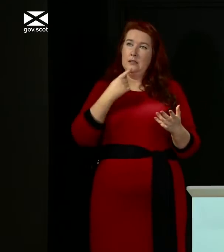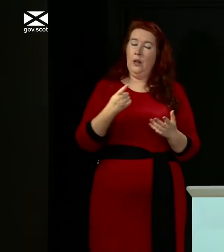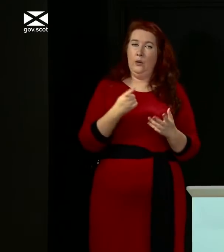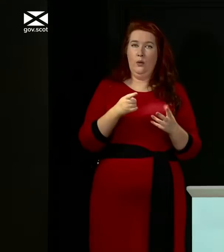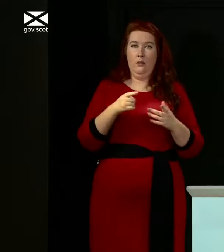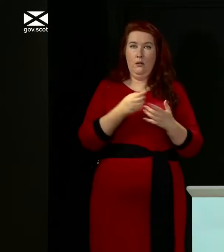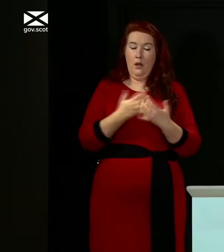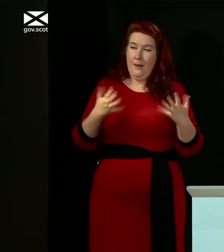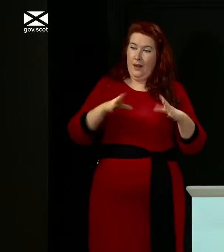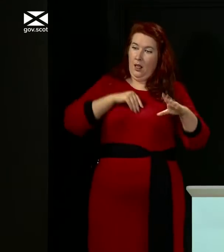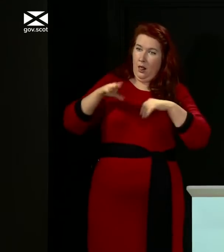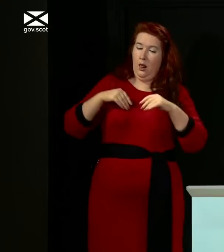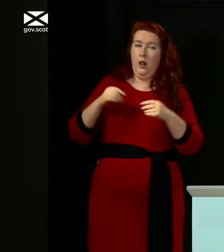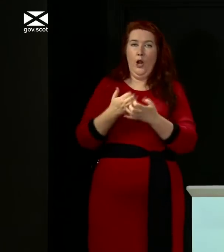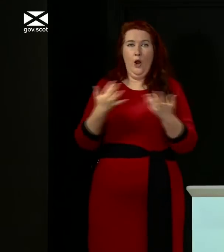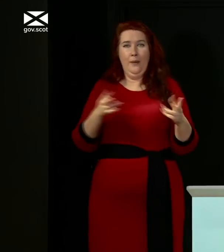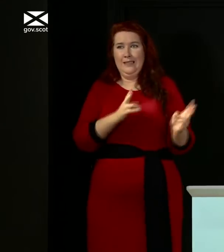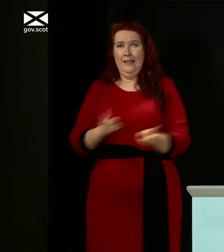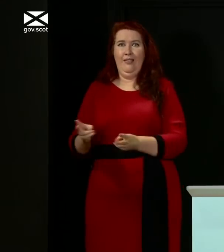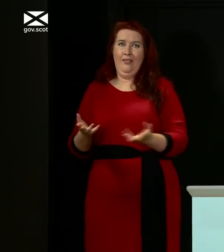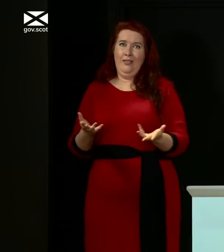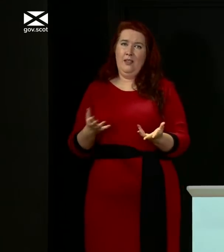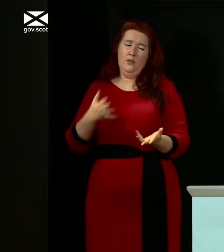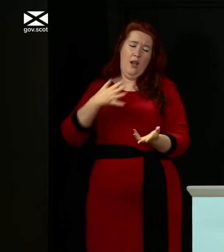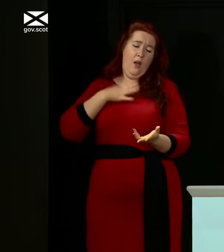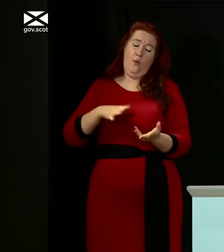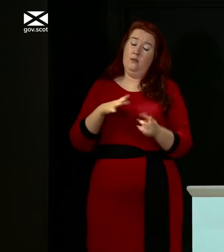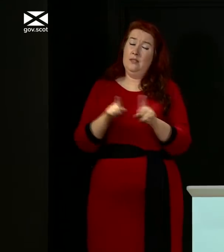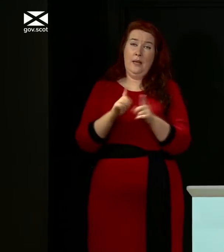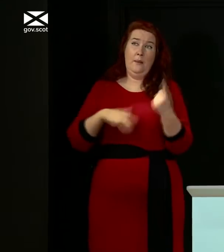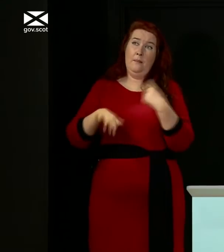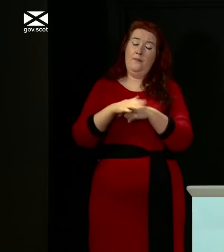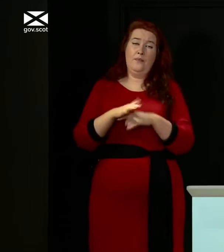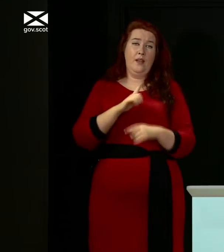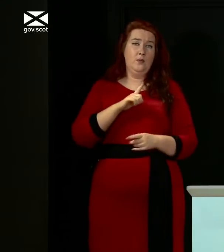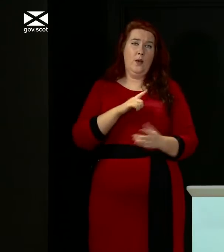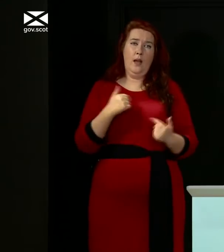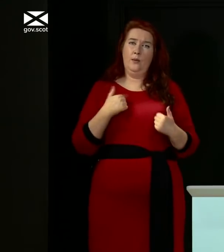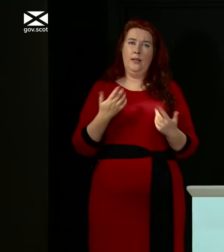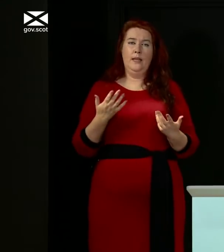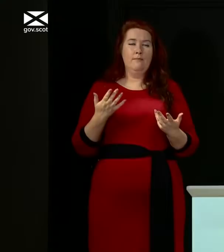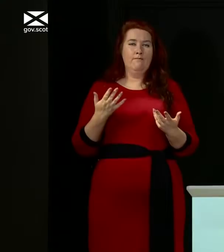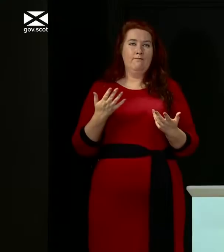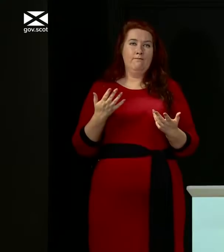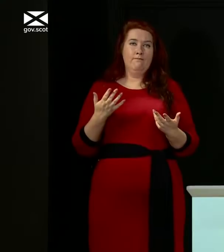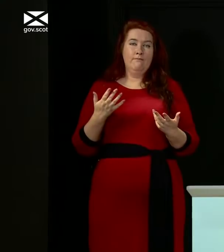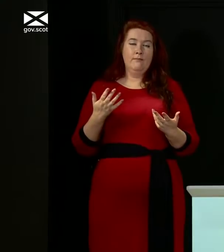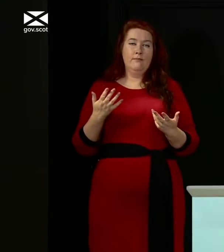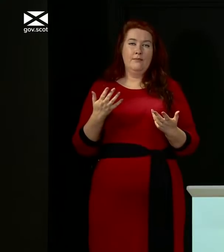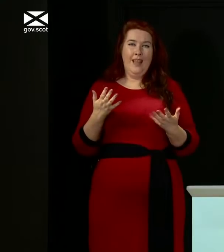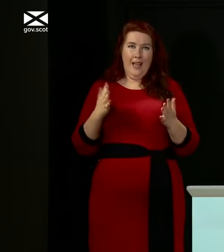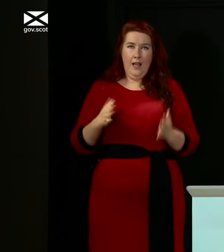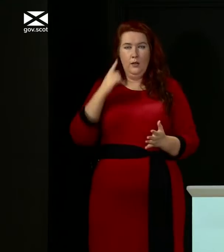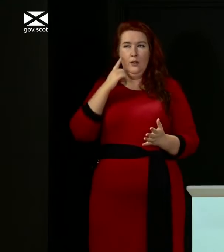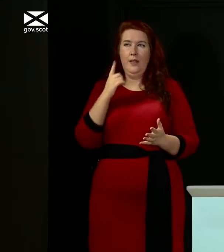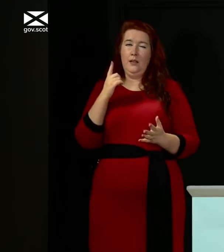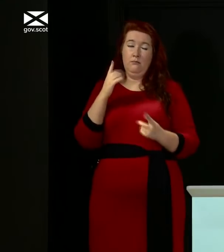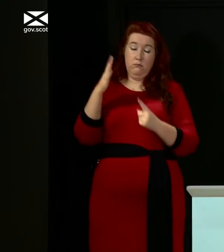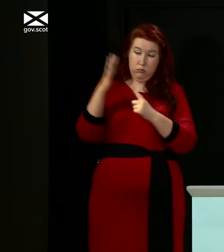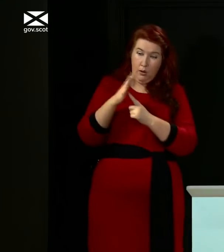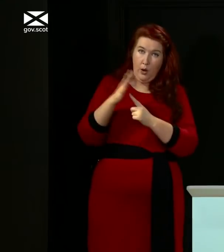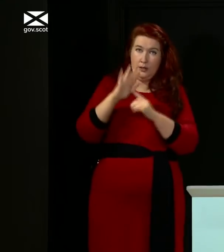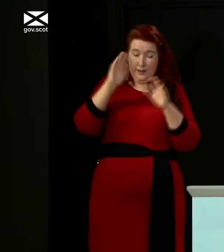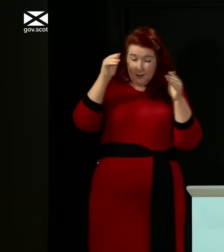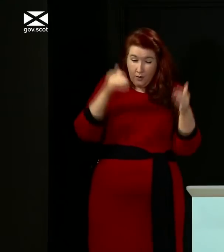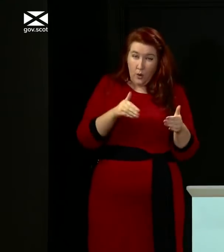numbers. So I want that as much as anybody else does. And we're giving this, you know, the greatest priority and focus that we